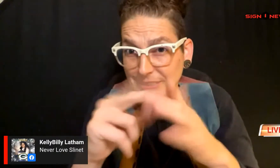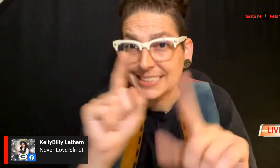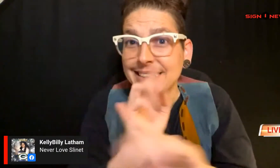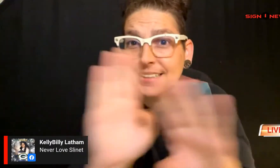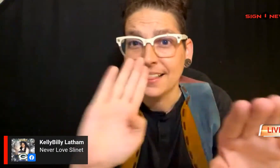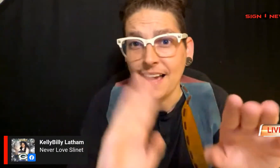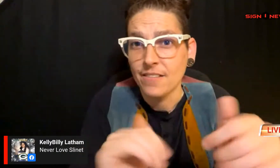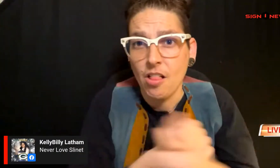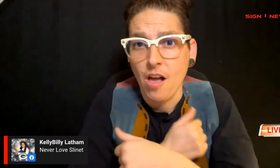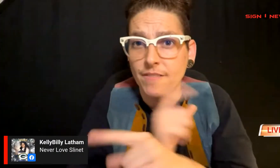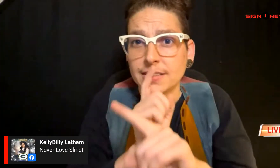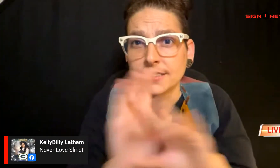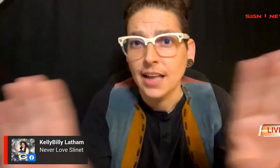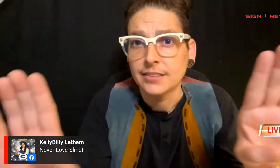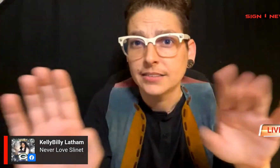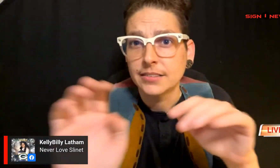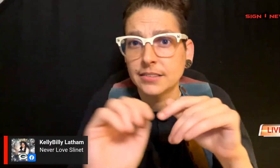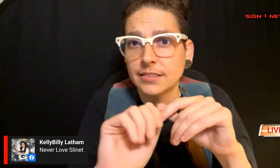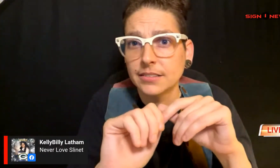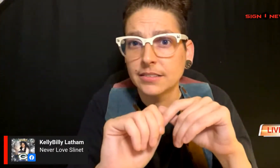silent? You mean silent? Never love silent?